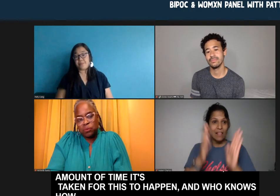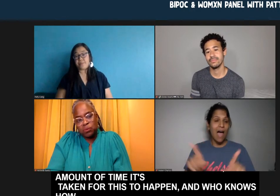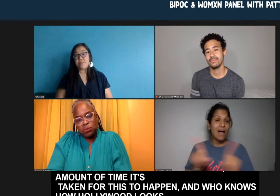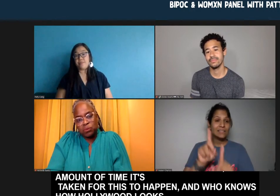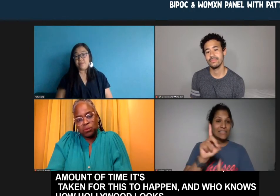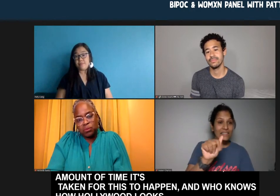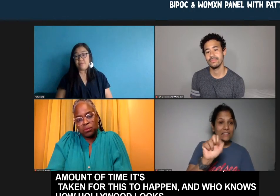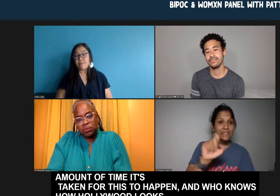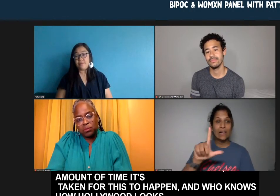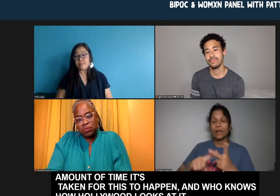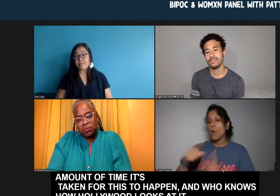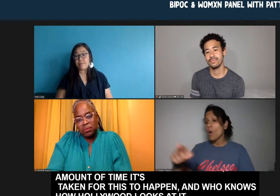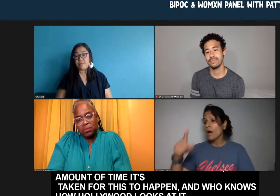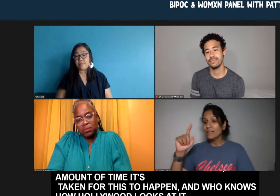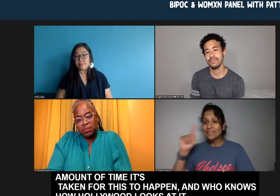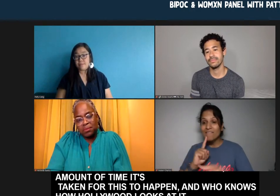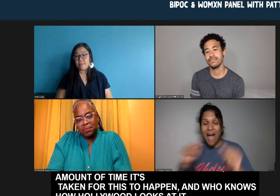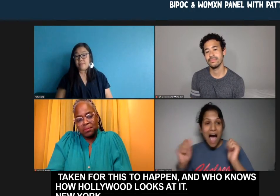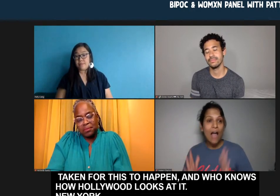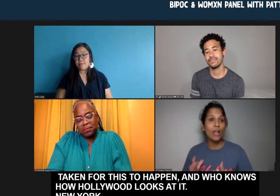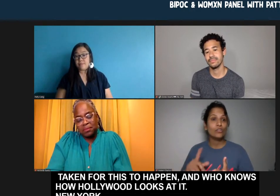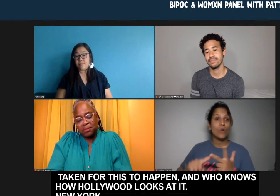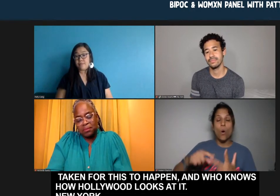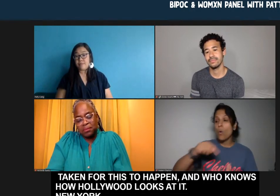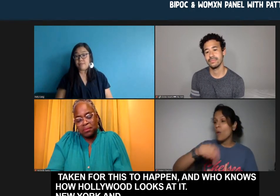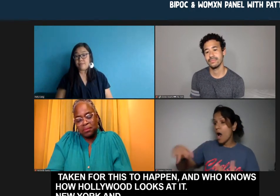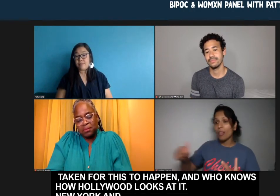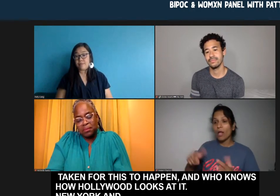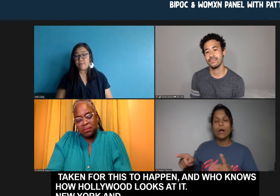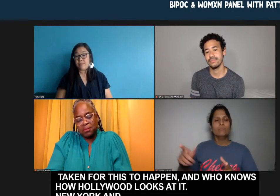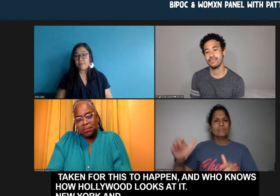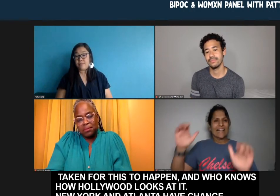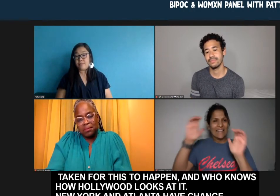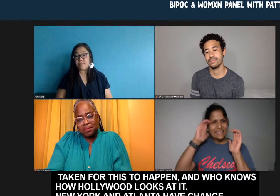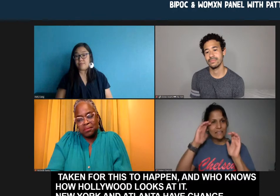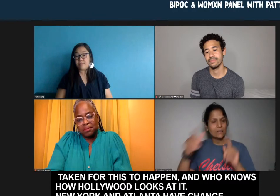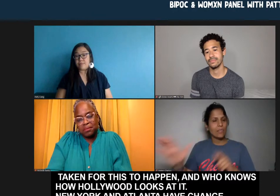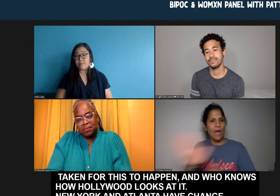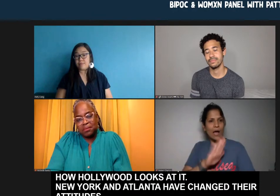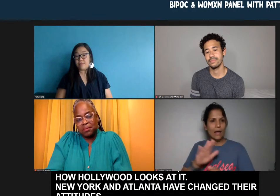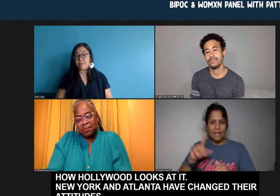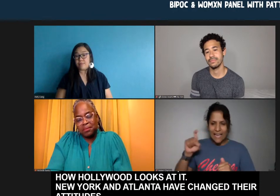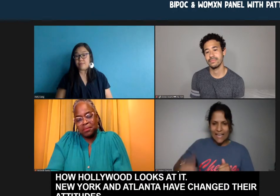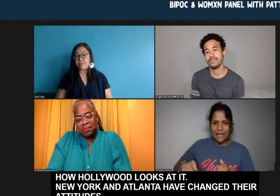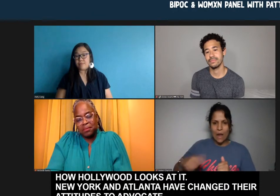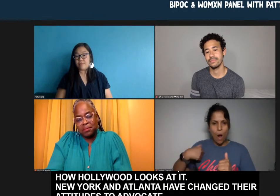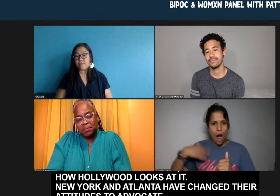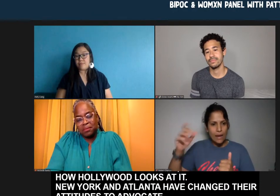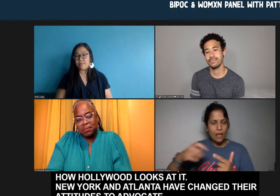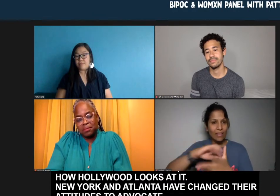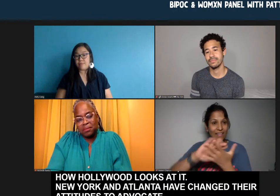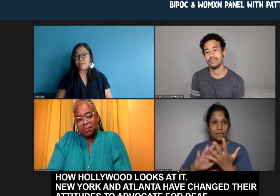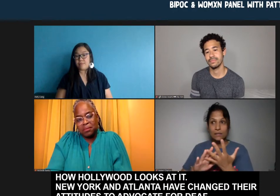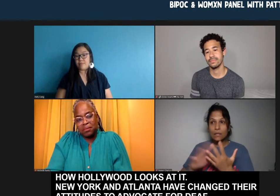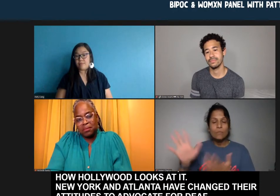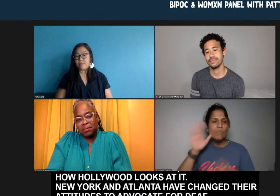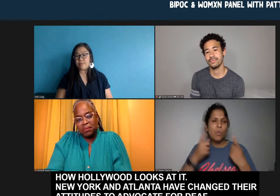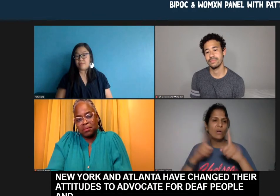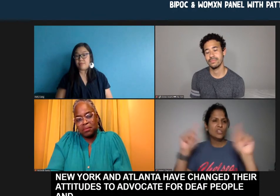changed their attitudes to really advocate for deaf people and directors of ASL, and they need to be listening to